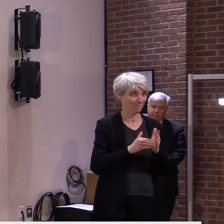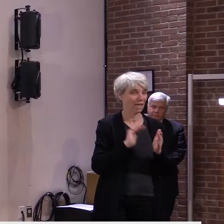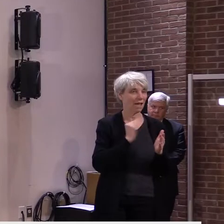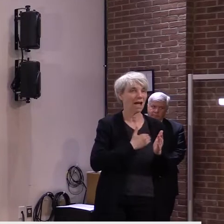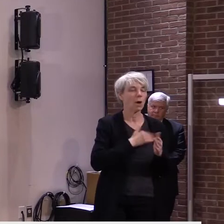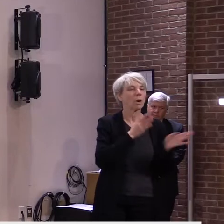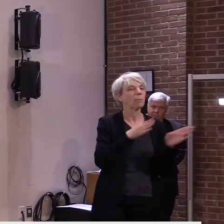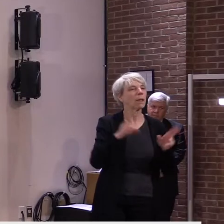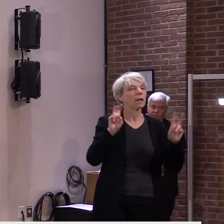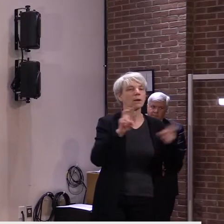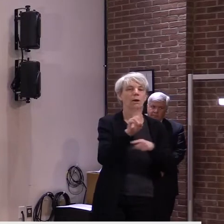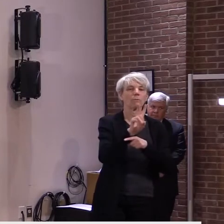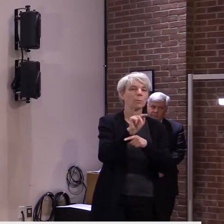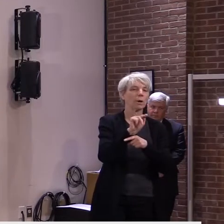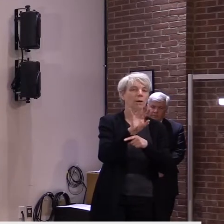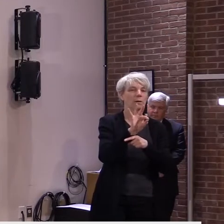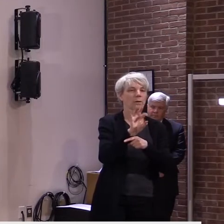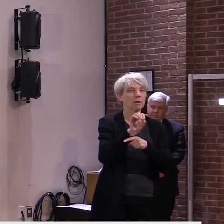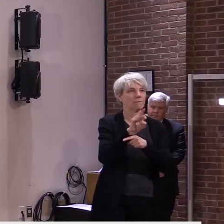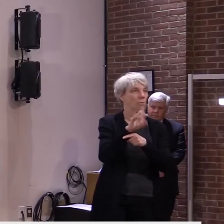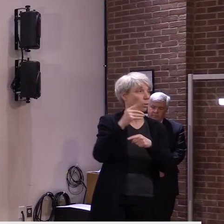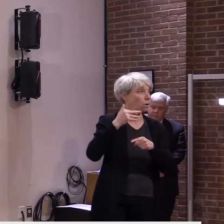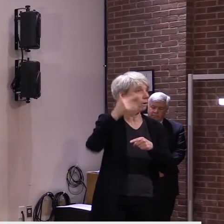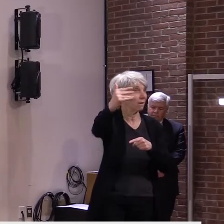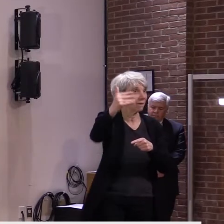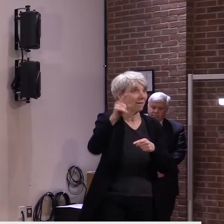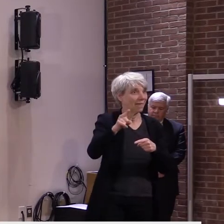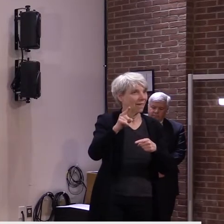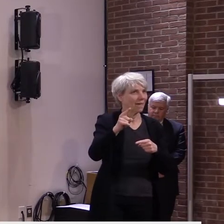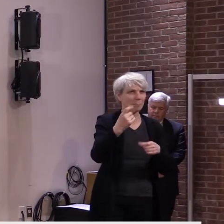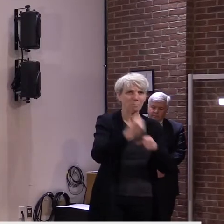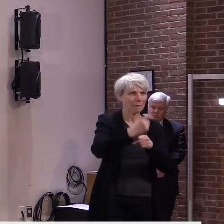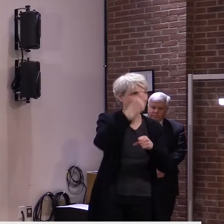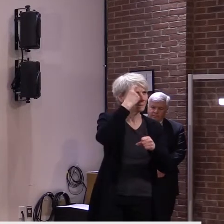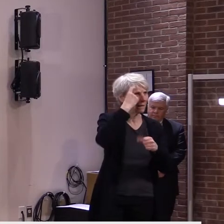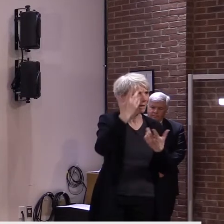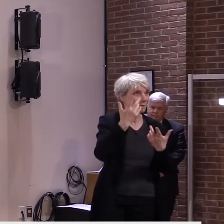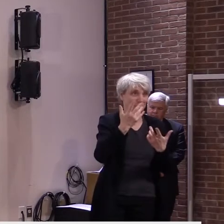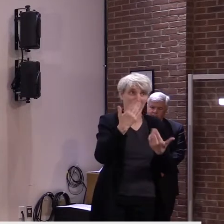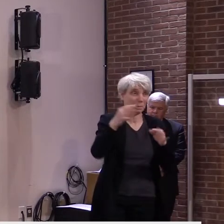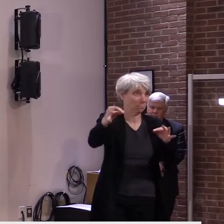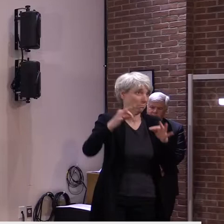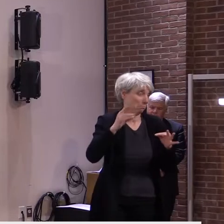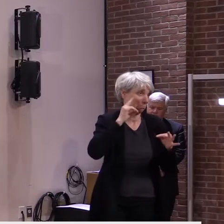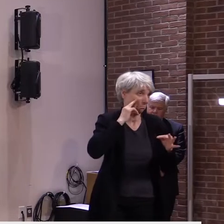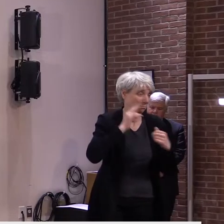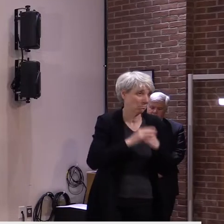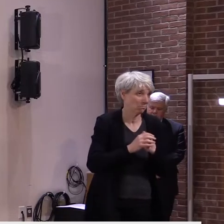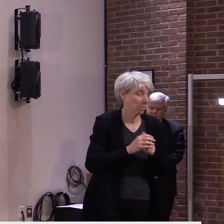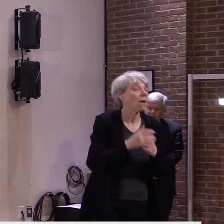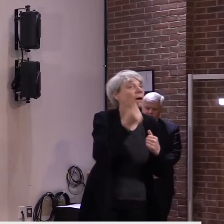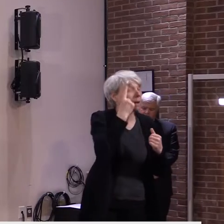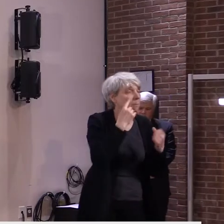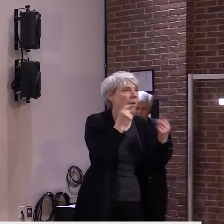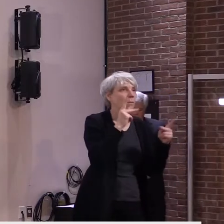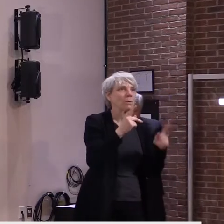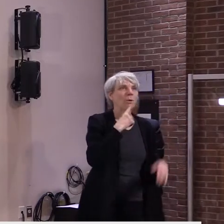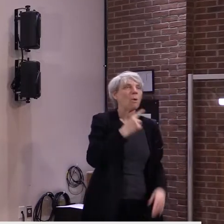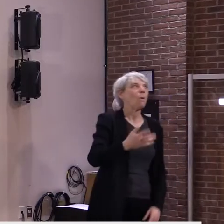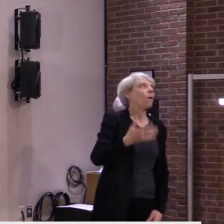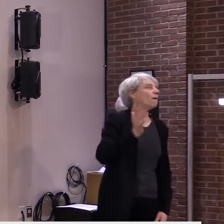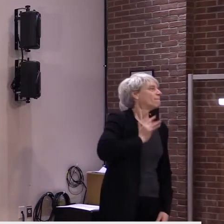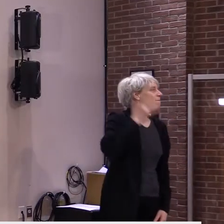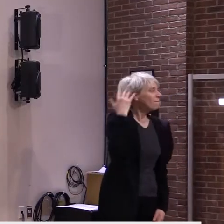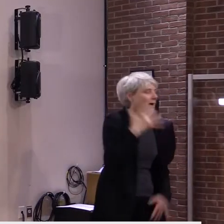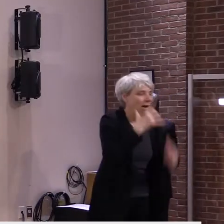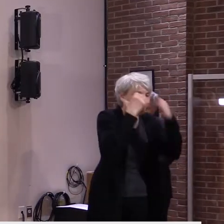even possible. Now, there are many who are completely comfortable with the new mask policy and say,